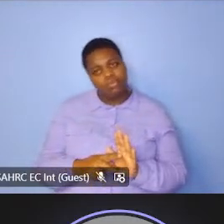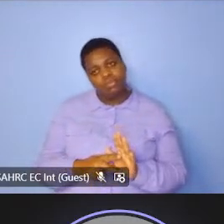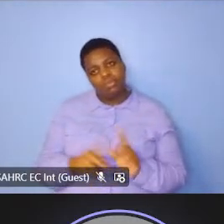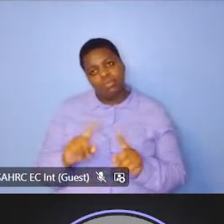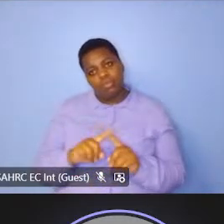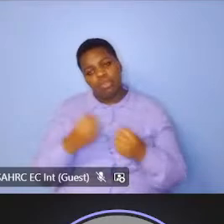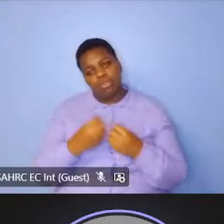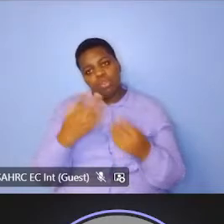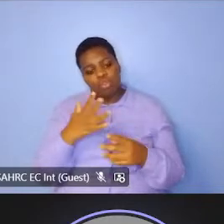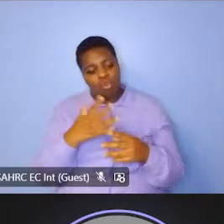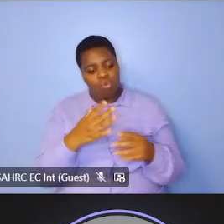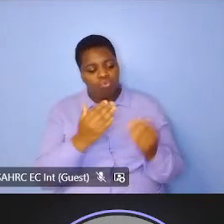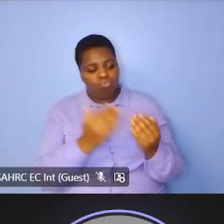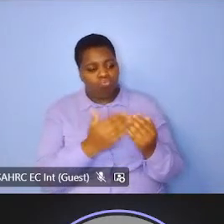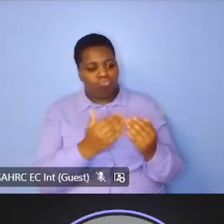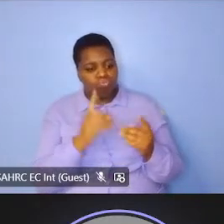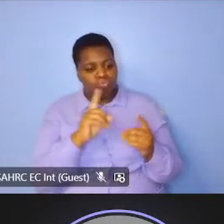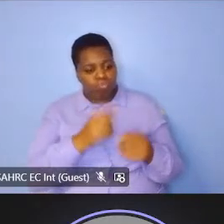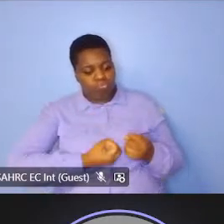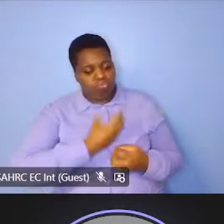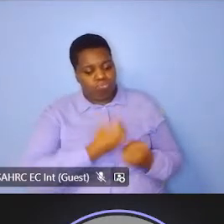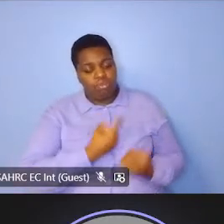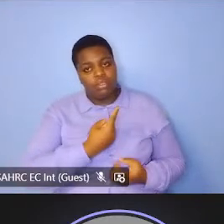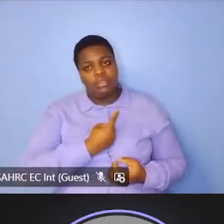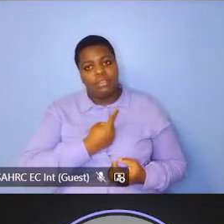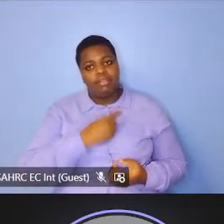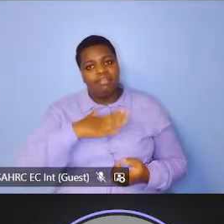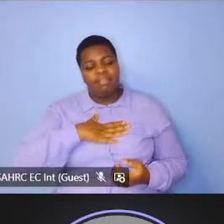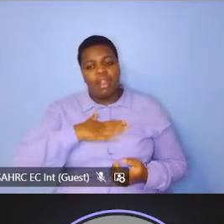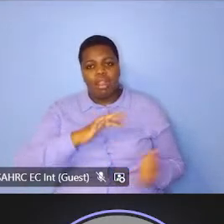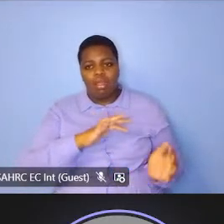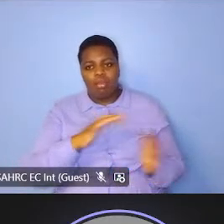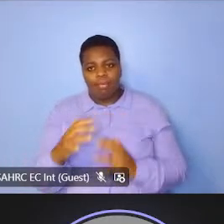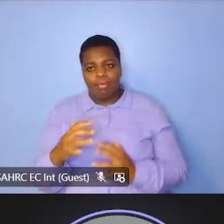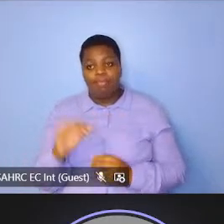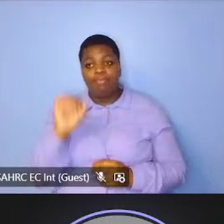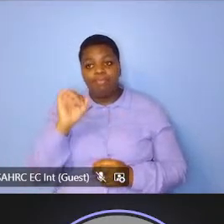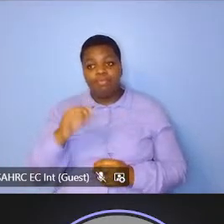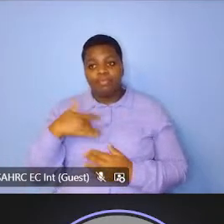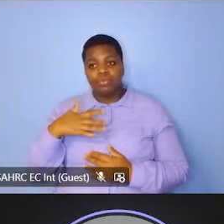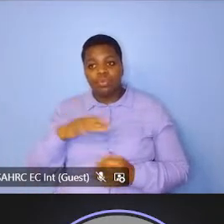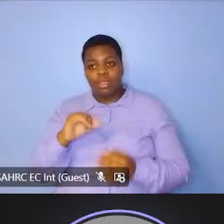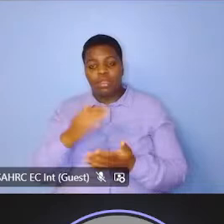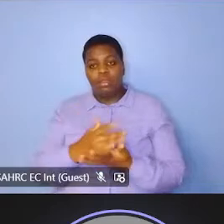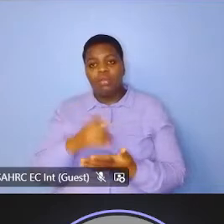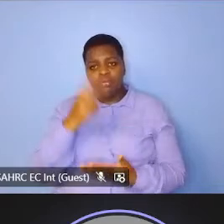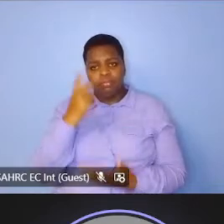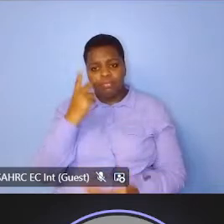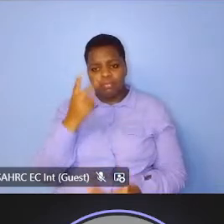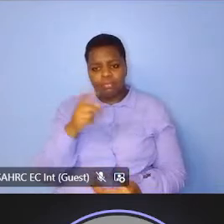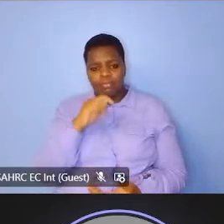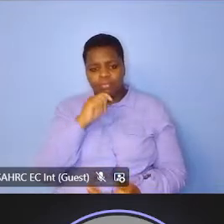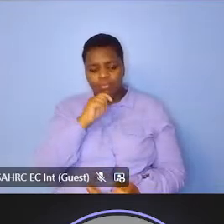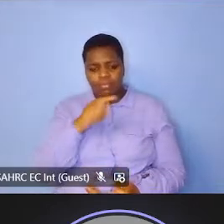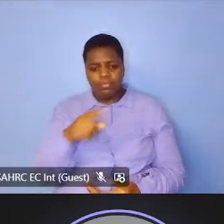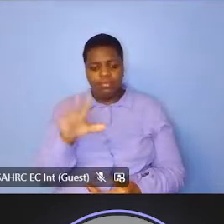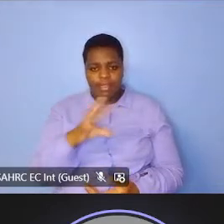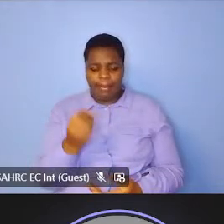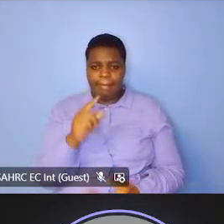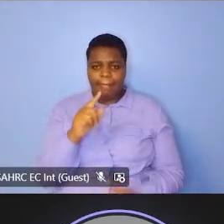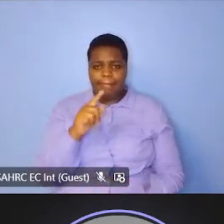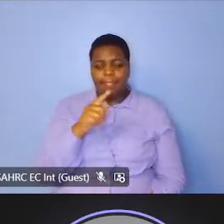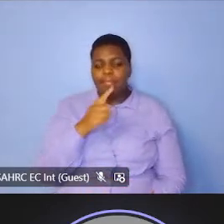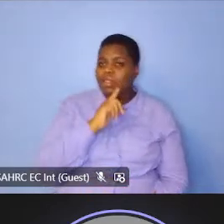for learners' gender expression and self-determination. We also wanted to note that this is not so just for